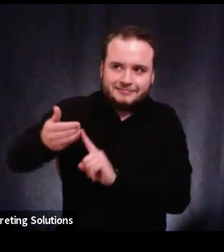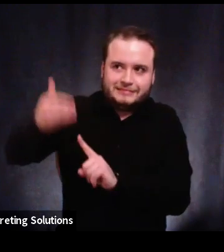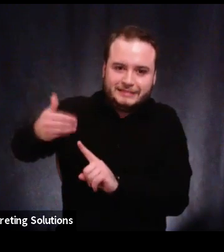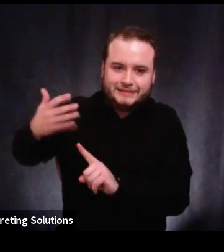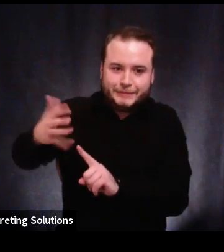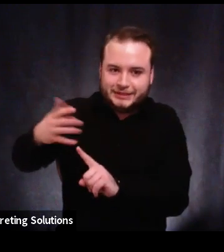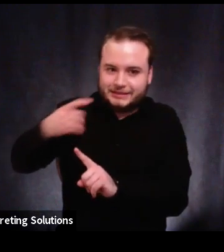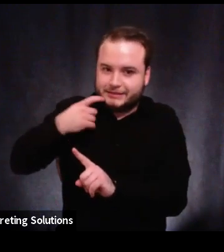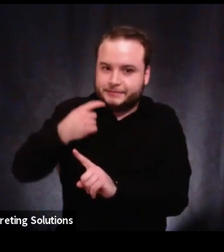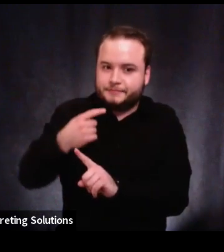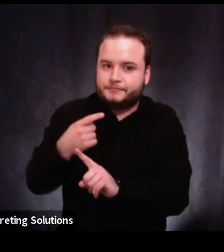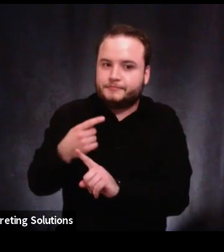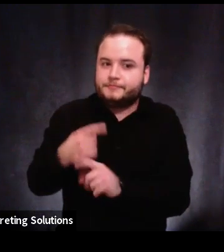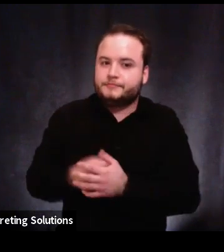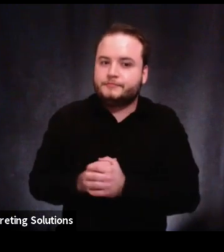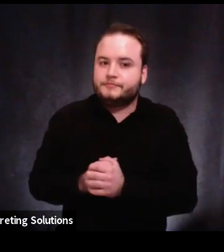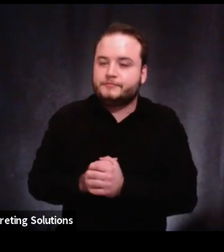would a longer term